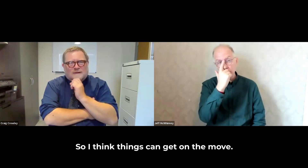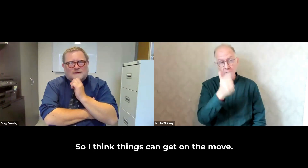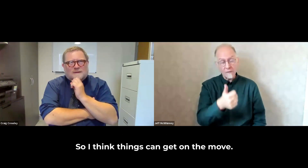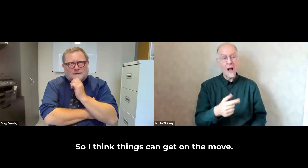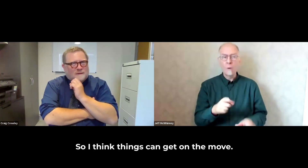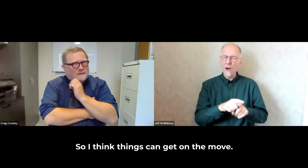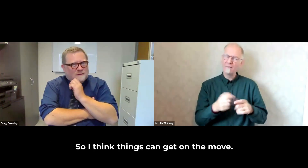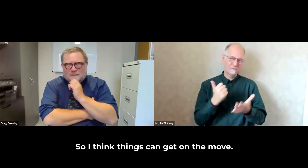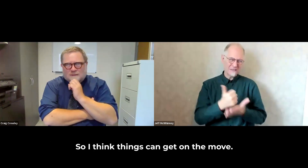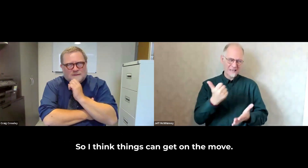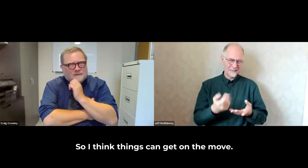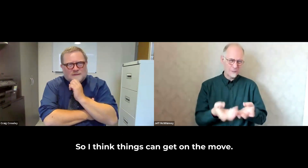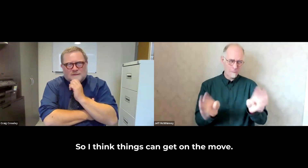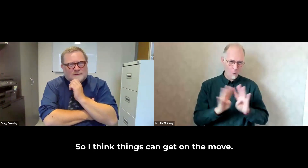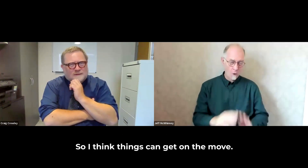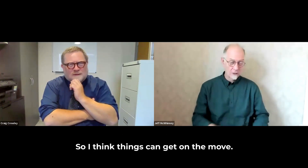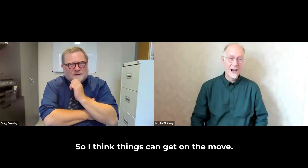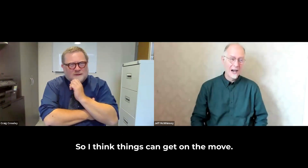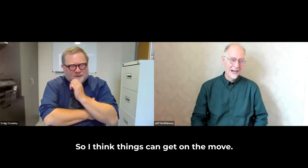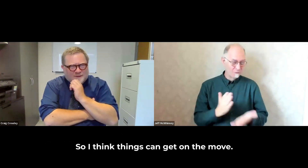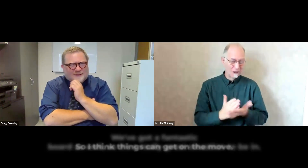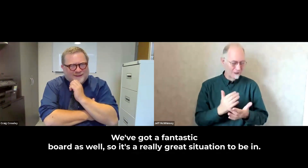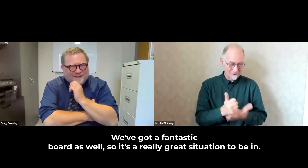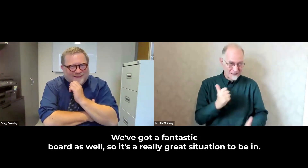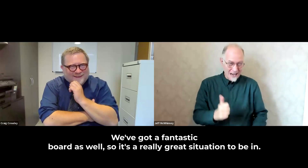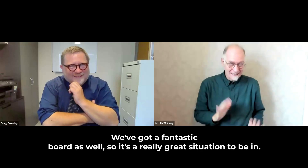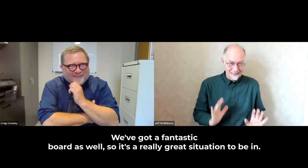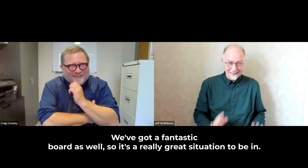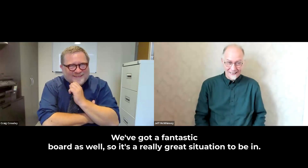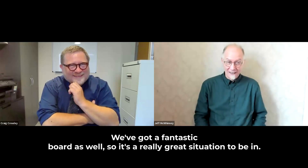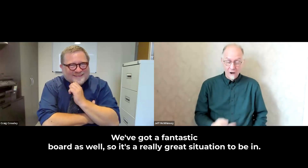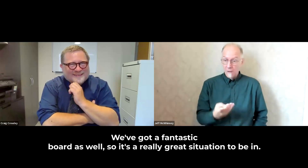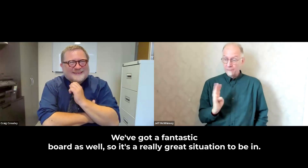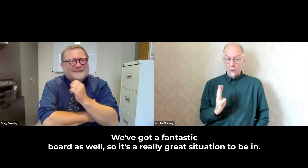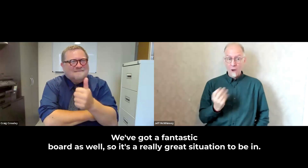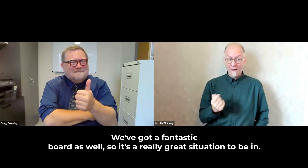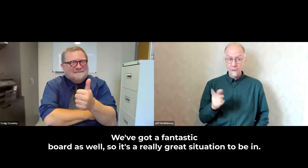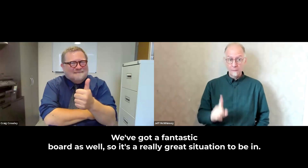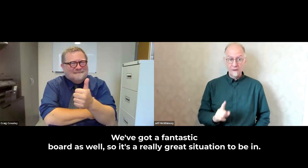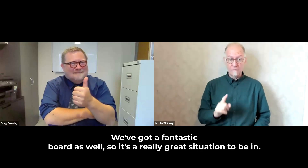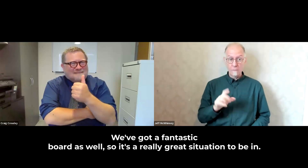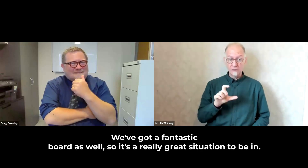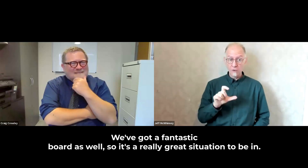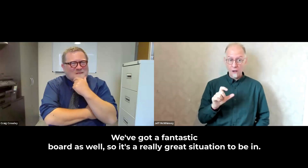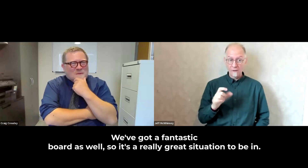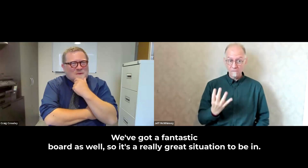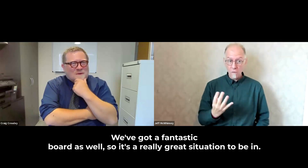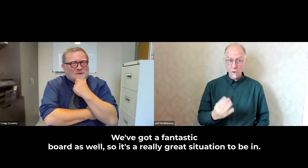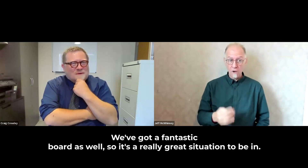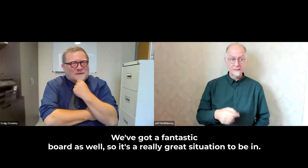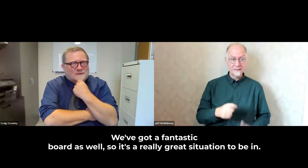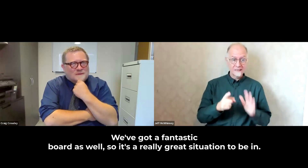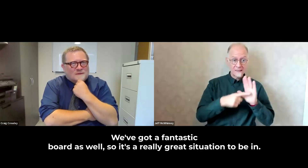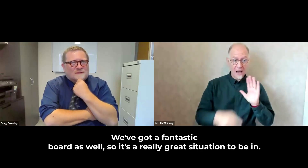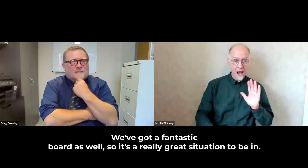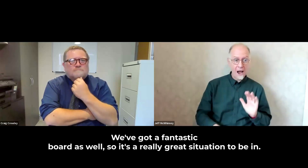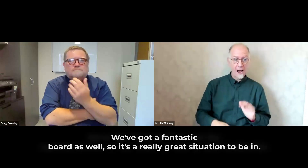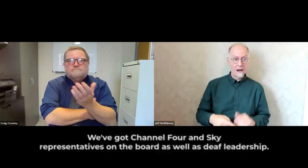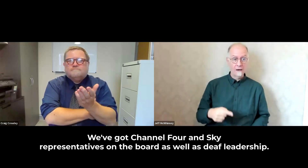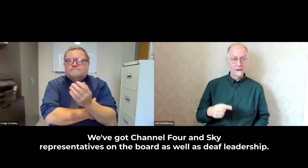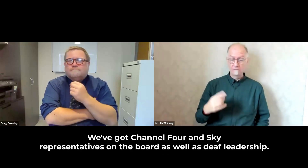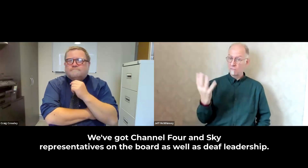lot. So I think things can get on the move. We've got a fantastic board as well, so it's a really great situation to be